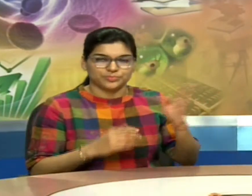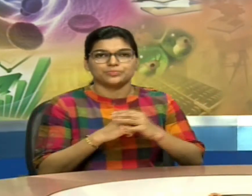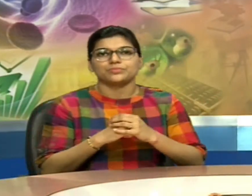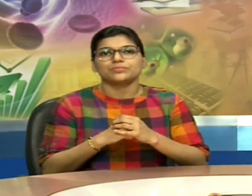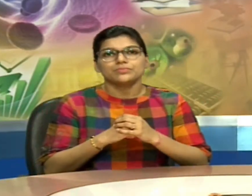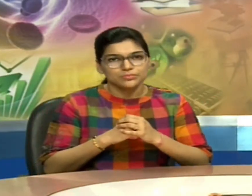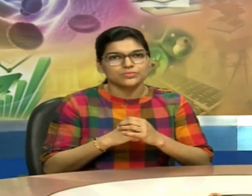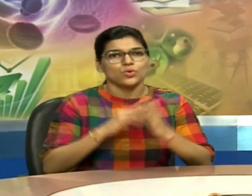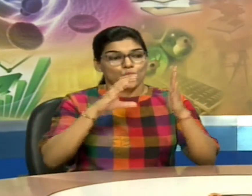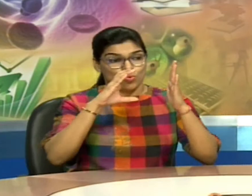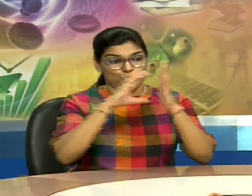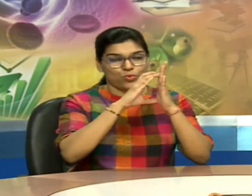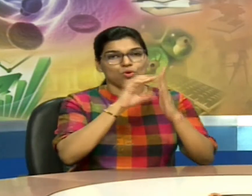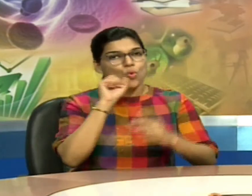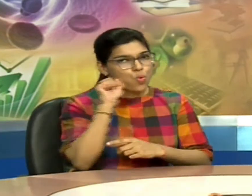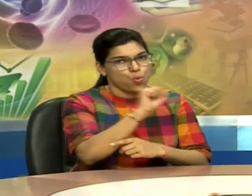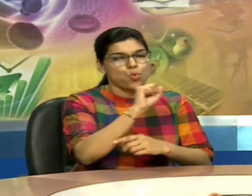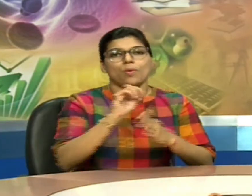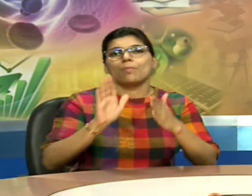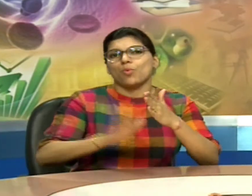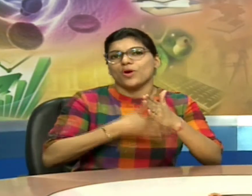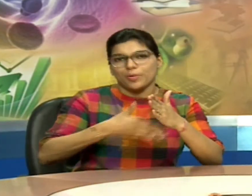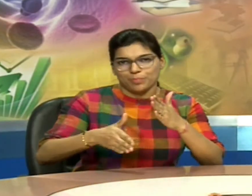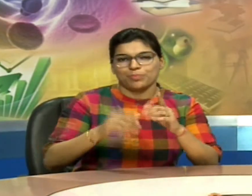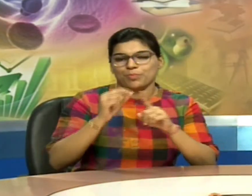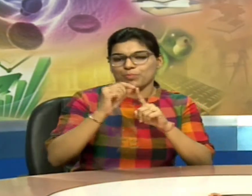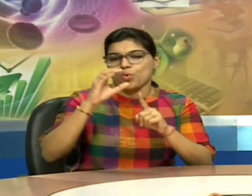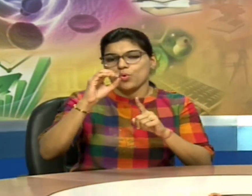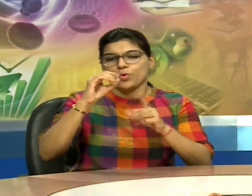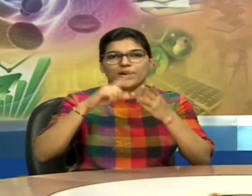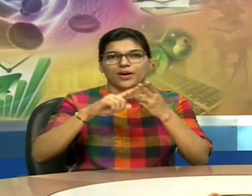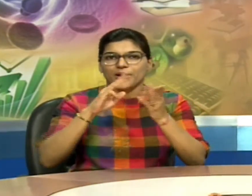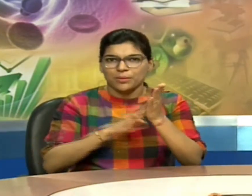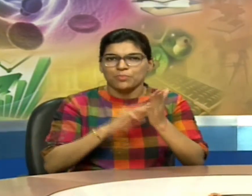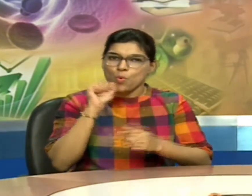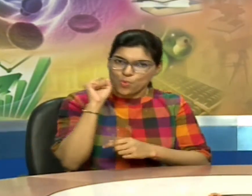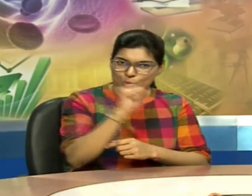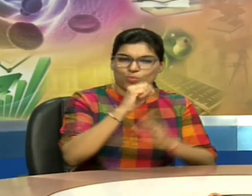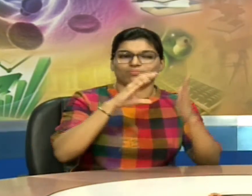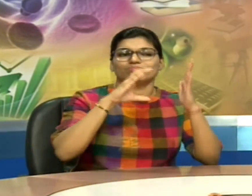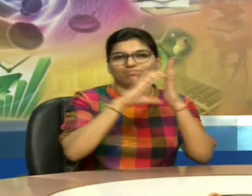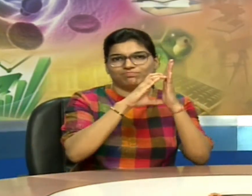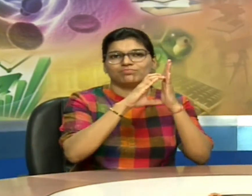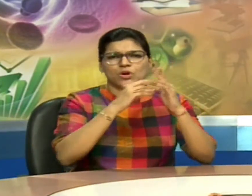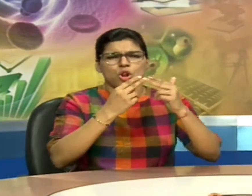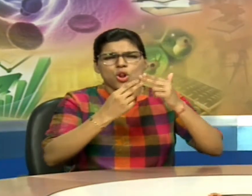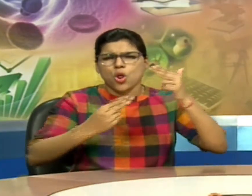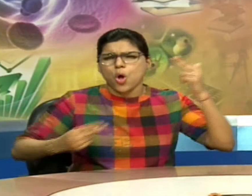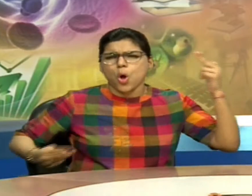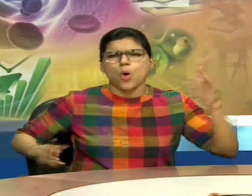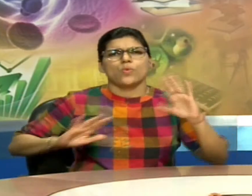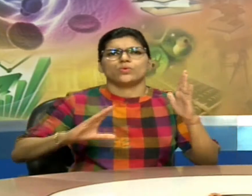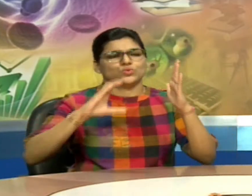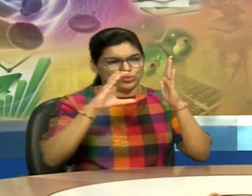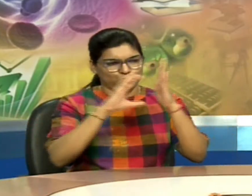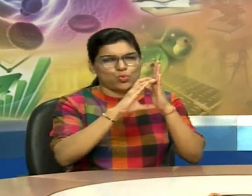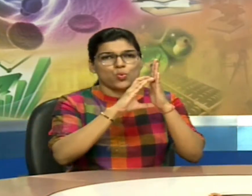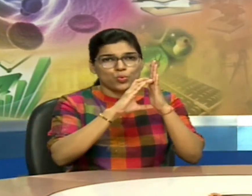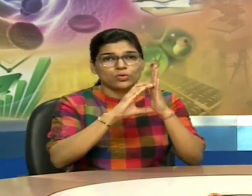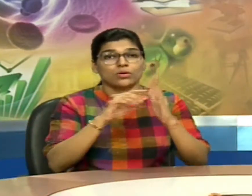This you can see on the screen. It is also in your textbook. This is the poem which we are going to